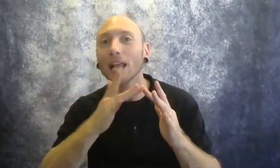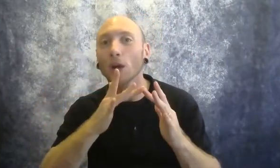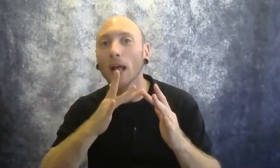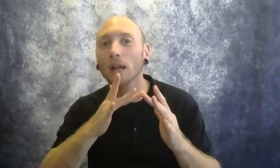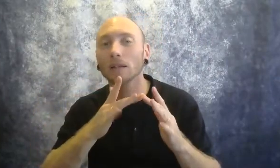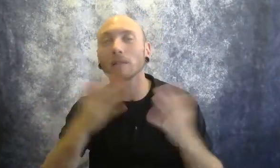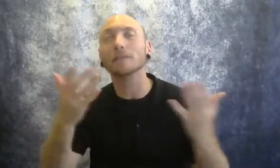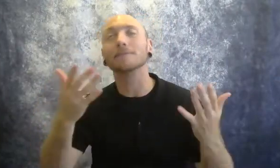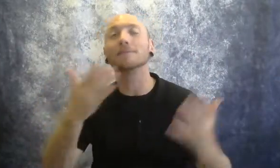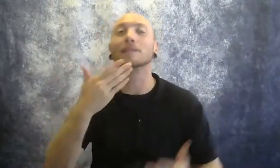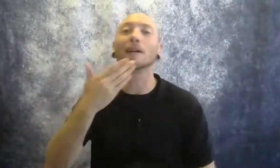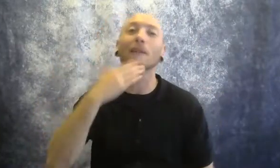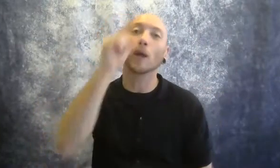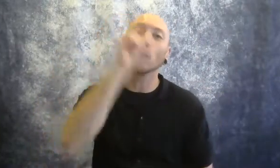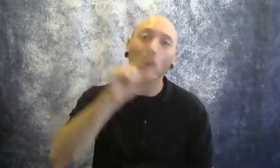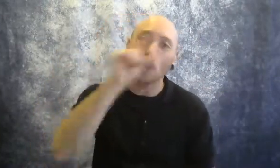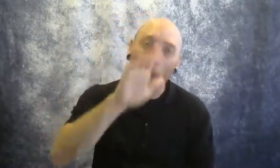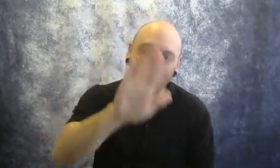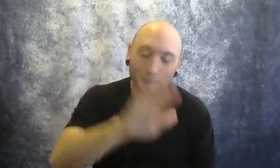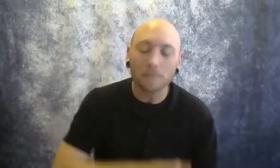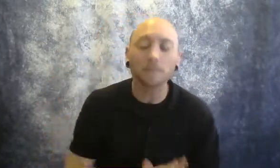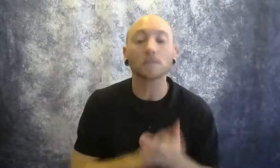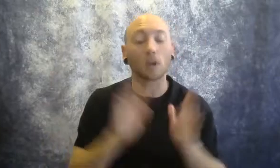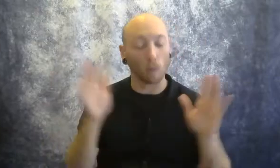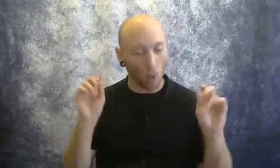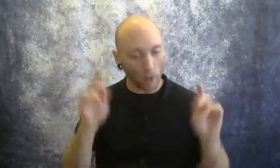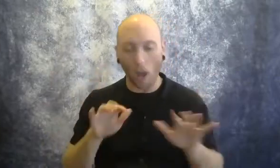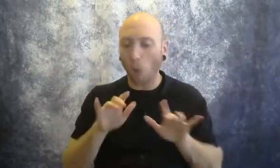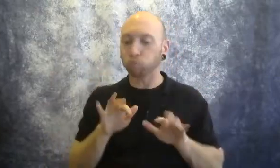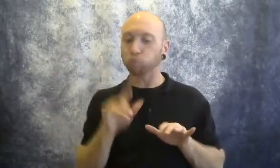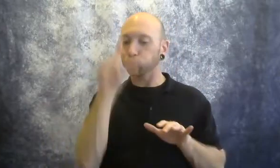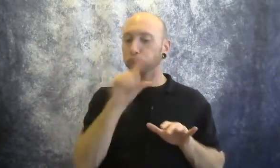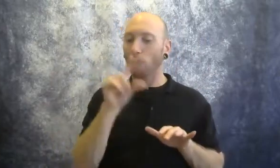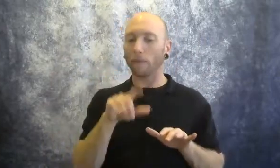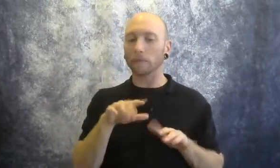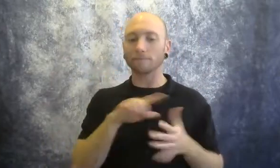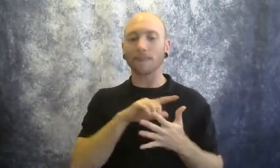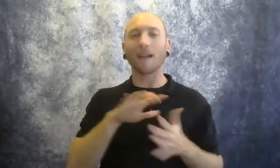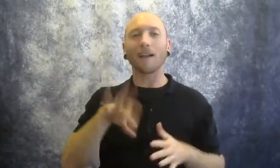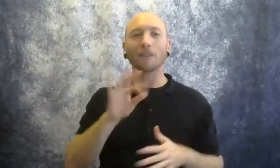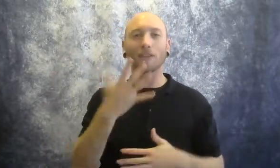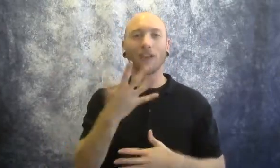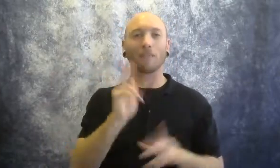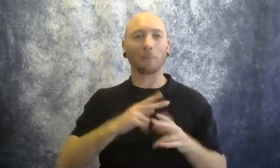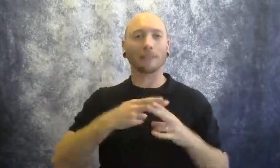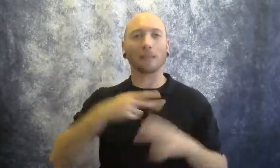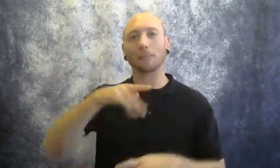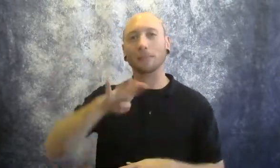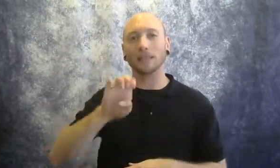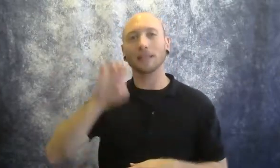Well, thank Google, right? So I get on the internet and I find 5